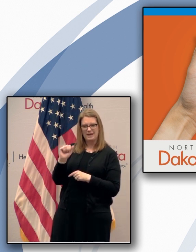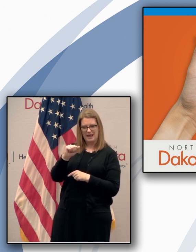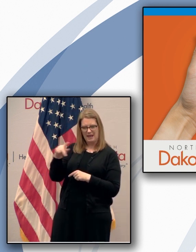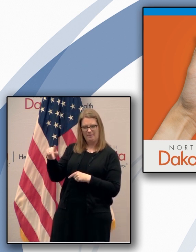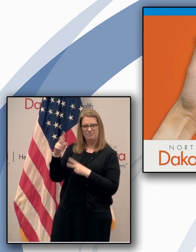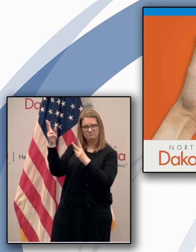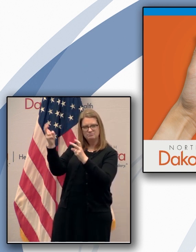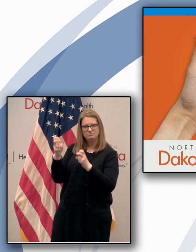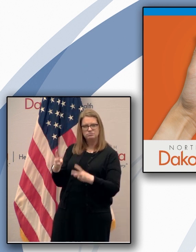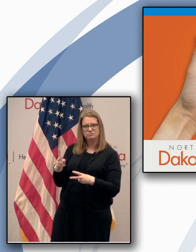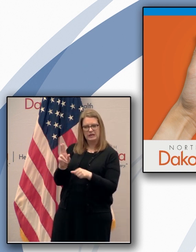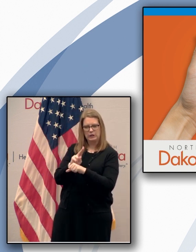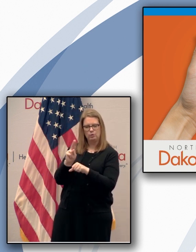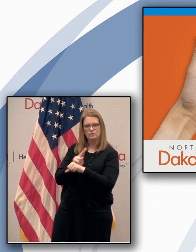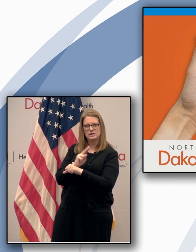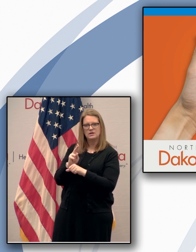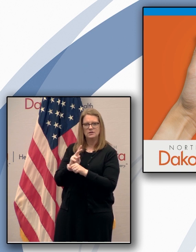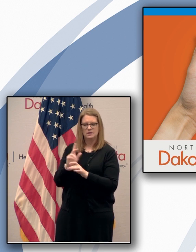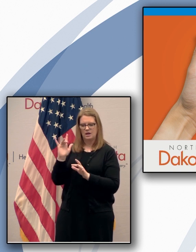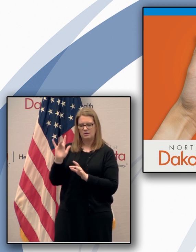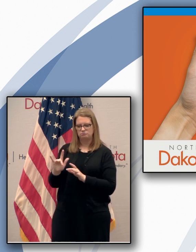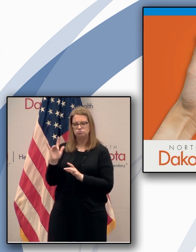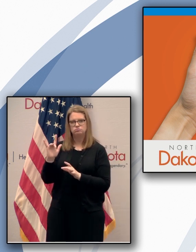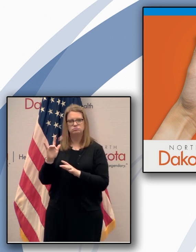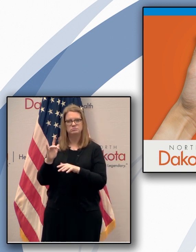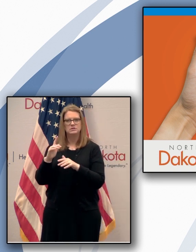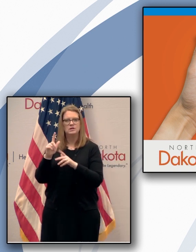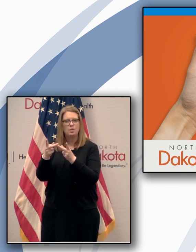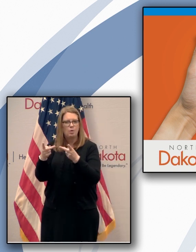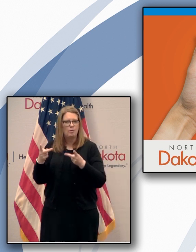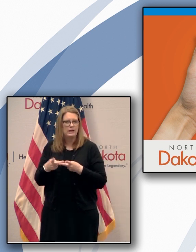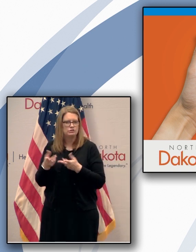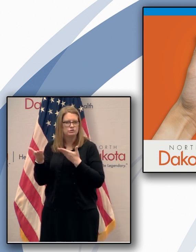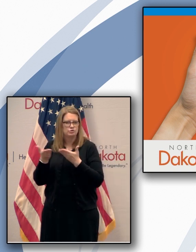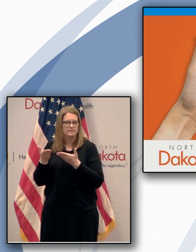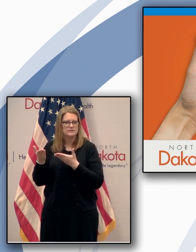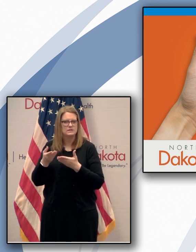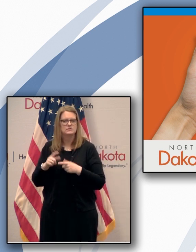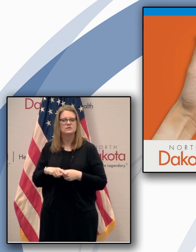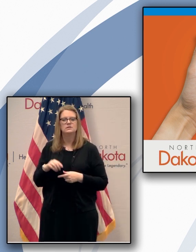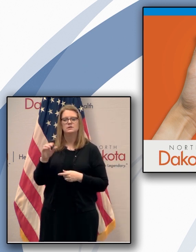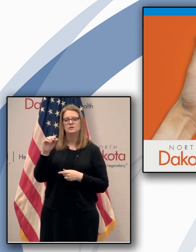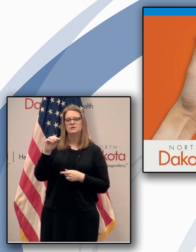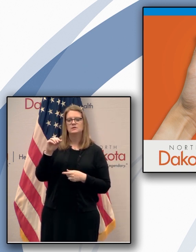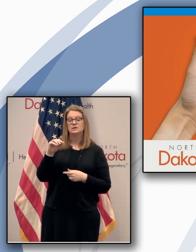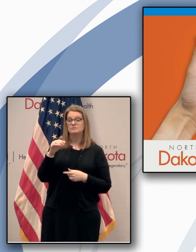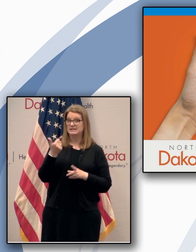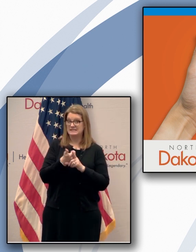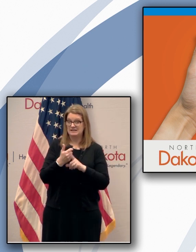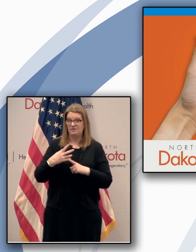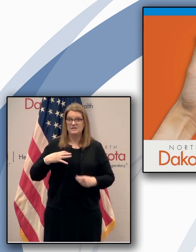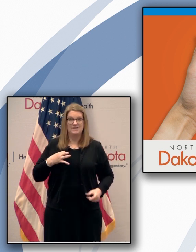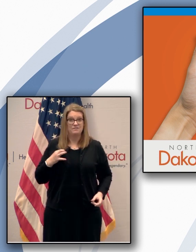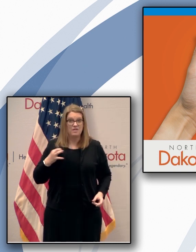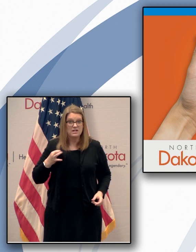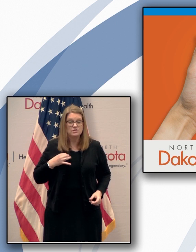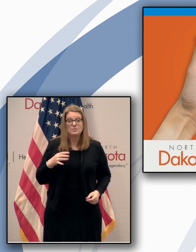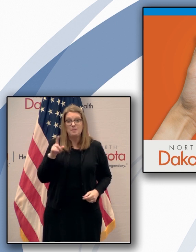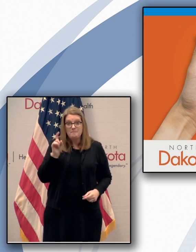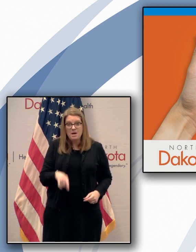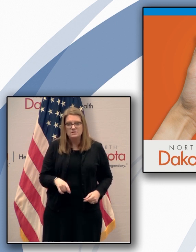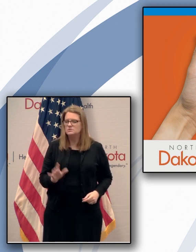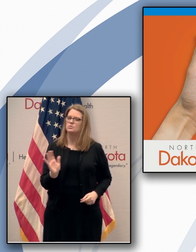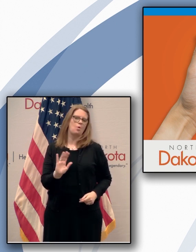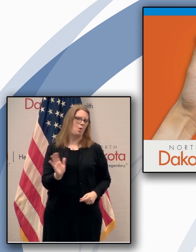and have already enabled their location services. Remember, Care 19 app is entirely voluntary, but again, we